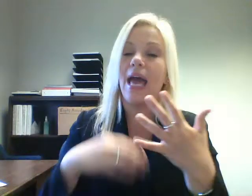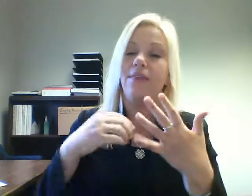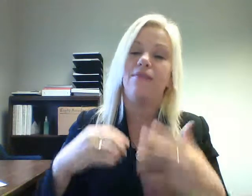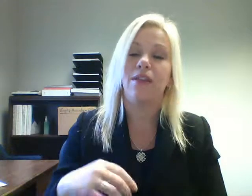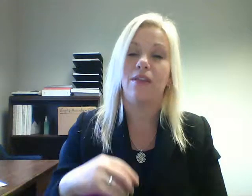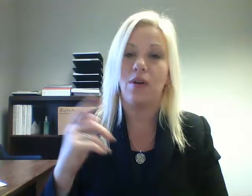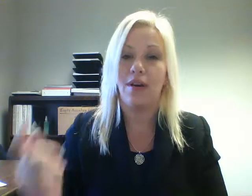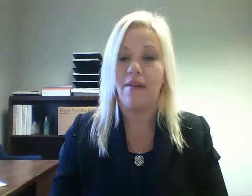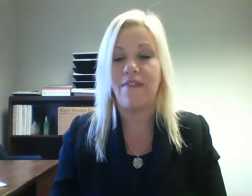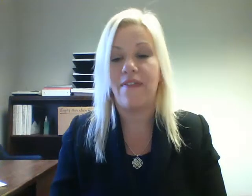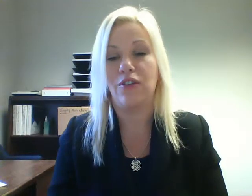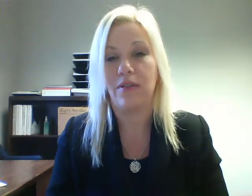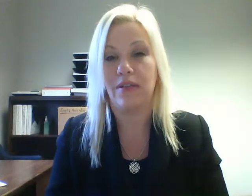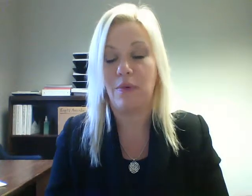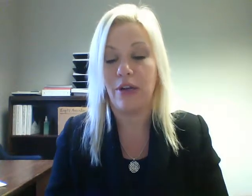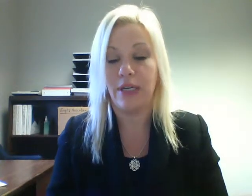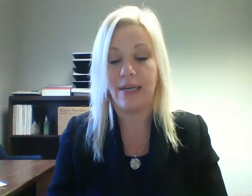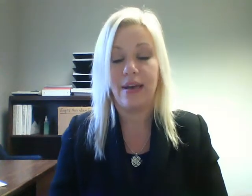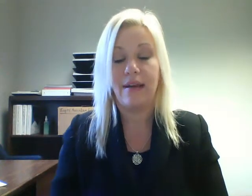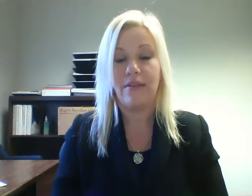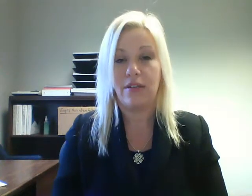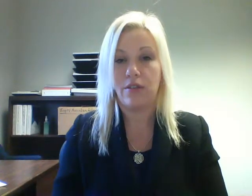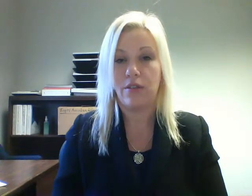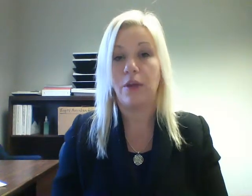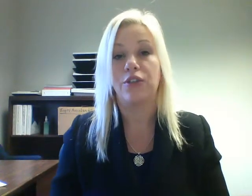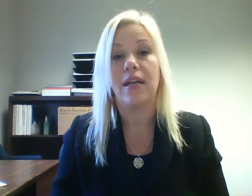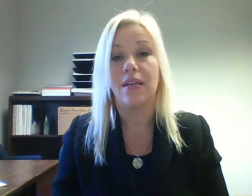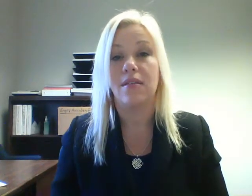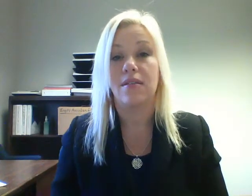the fifth one of facial expression. Facial expression is